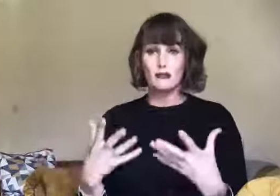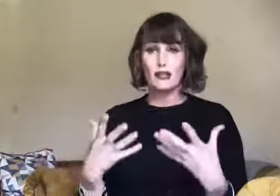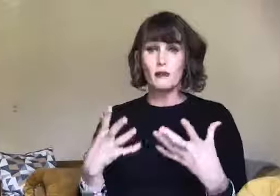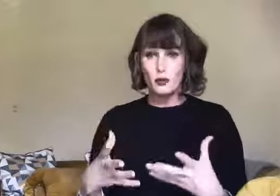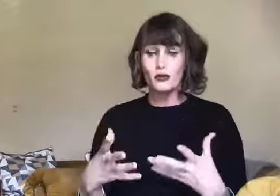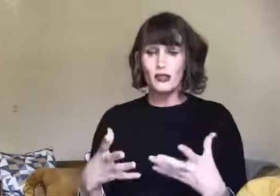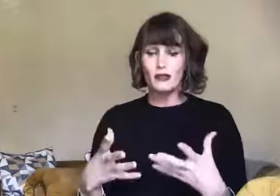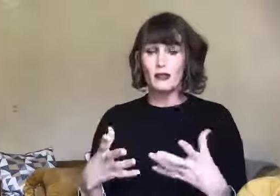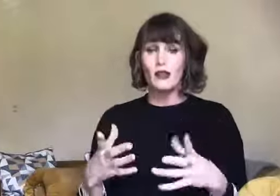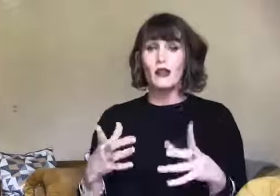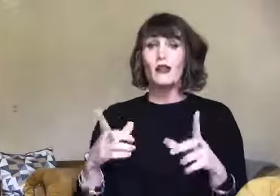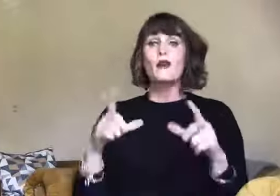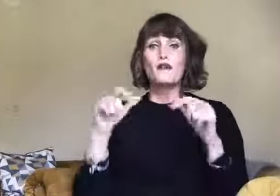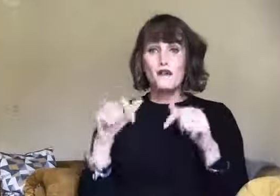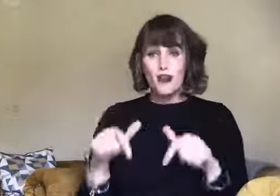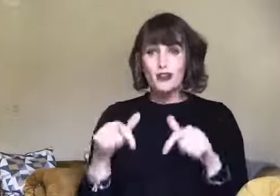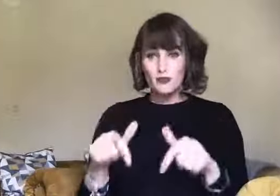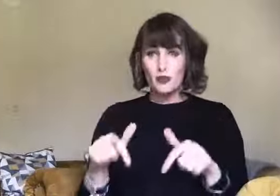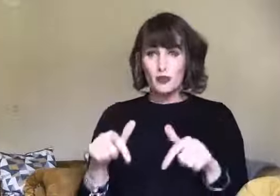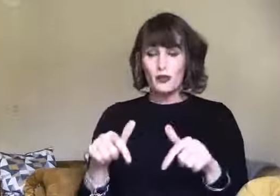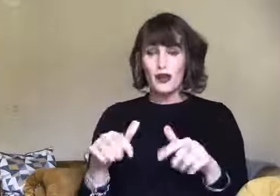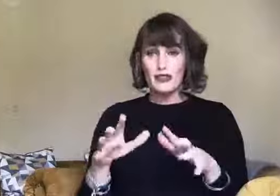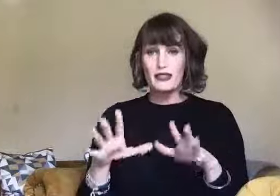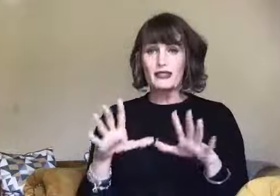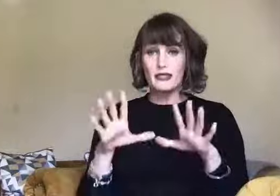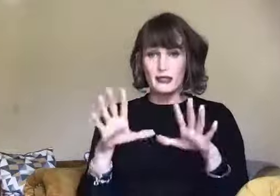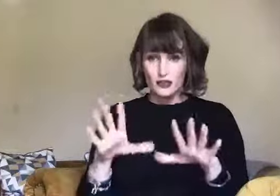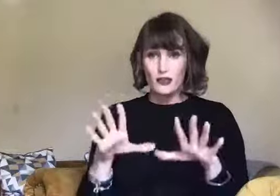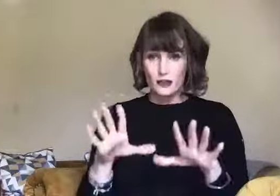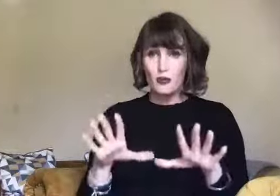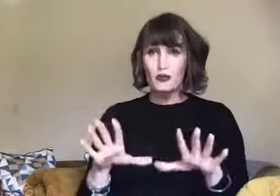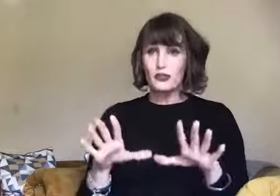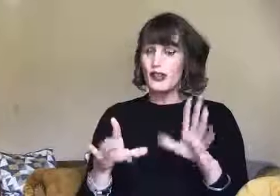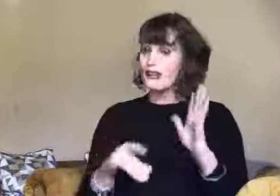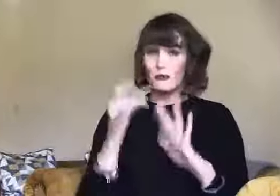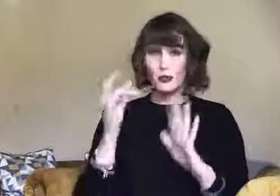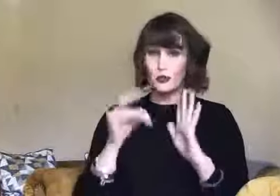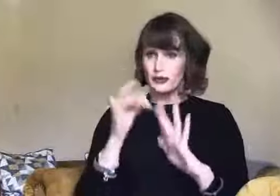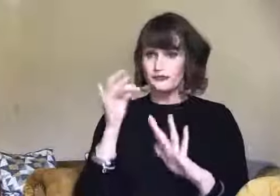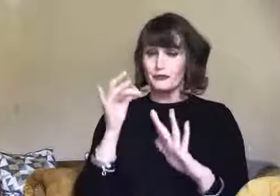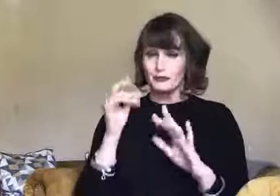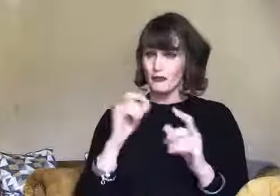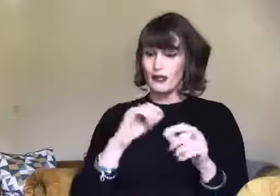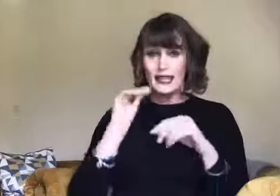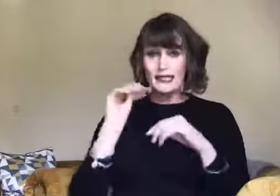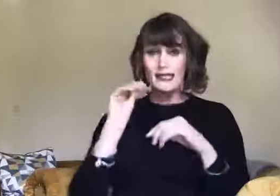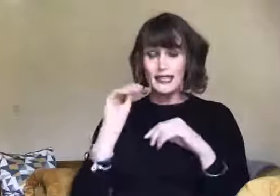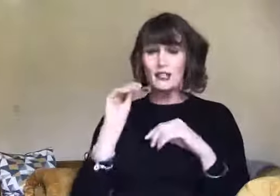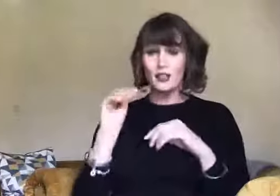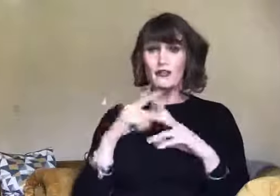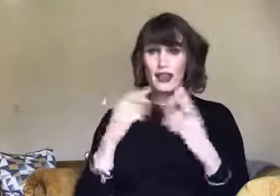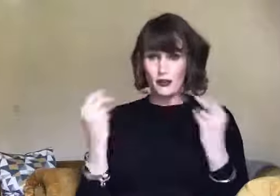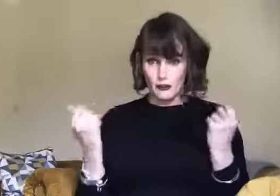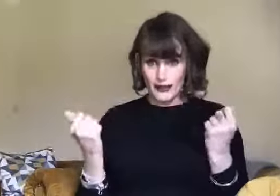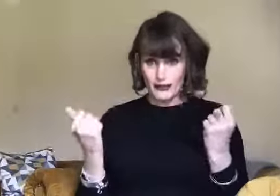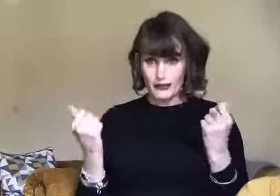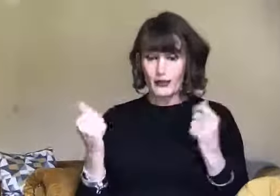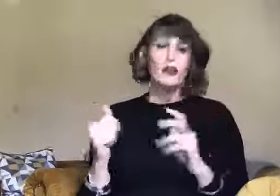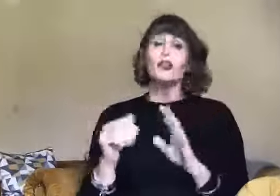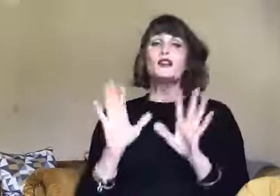really important. But first of all, I think it's just important, as important, to actually teach you the alphabet. So